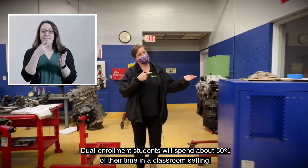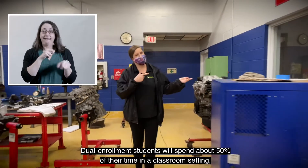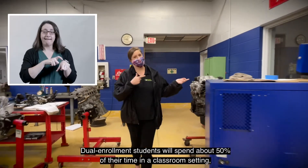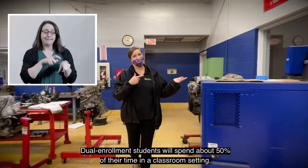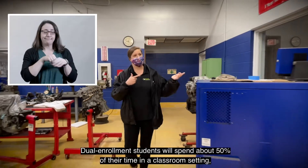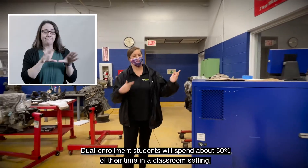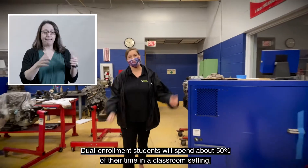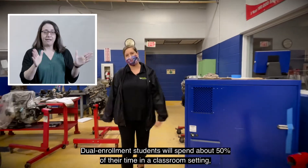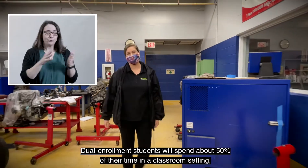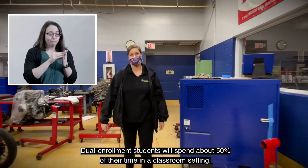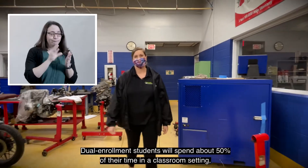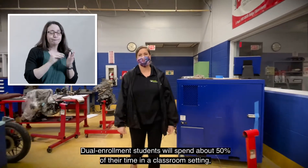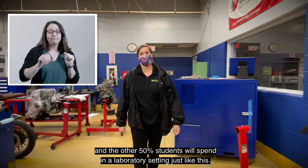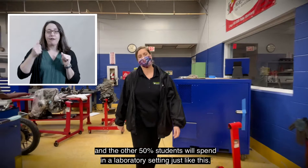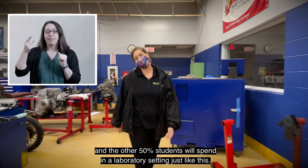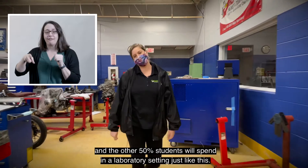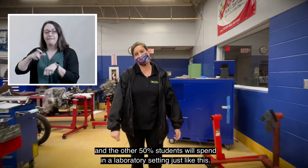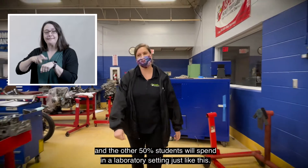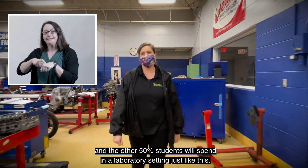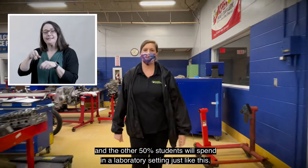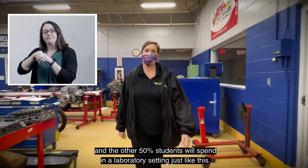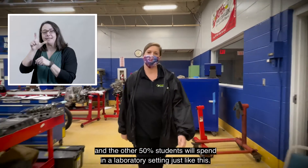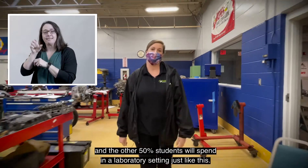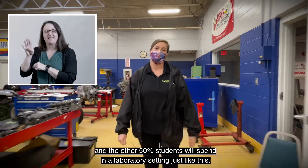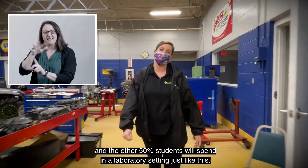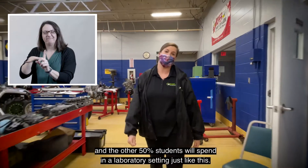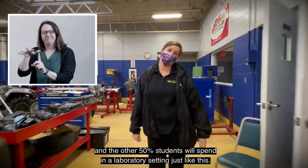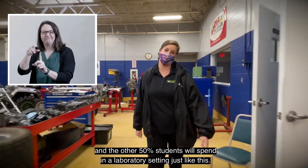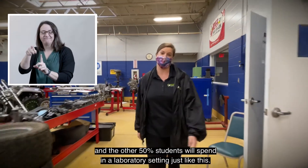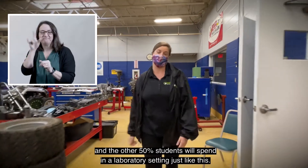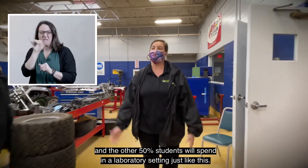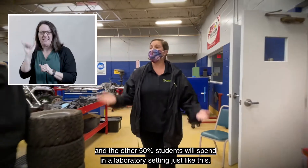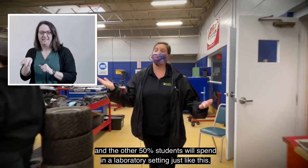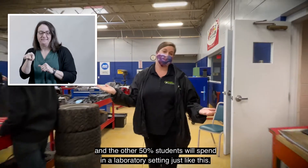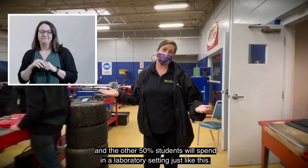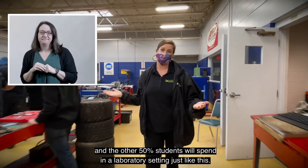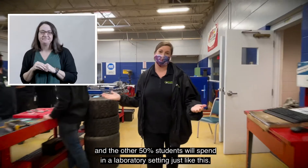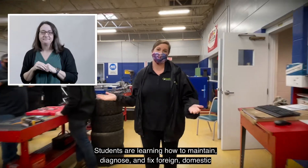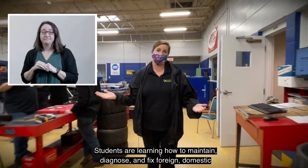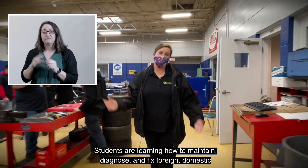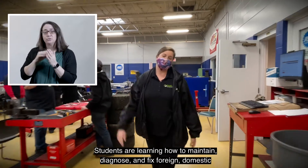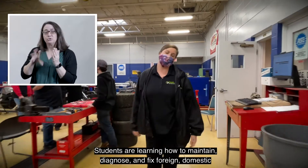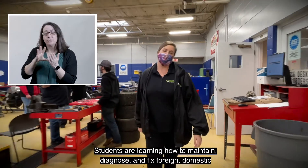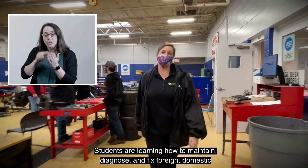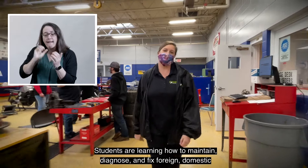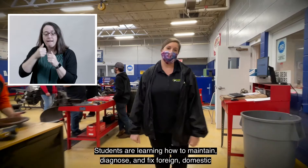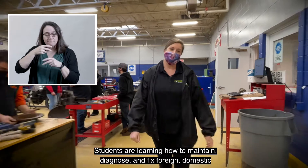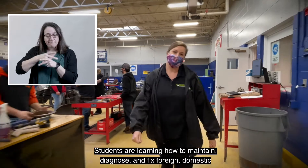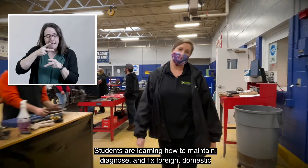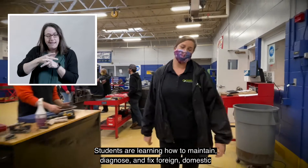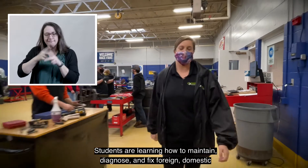about 50% of their time in a classroom setting, and the other 50% students will spend in a laboratory setting just like this. Students are learning